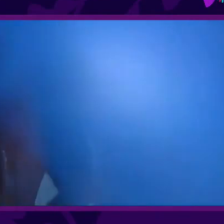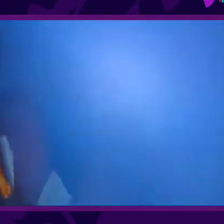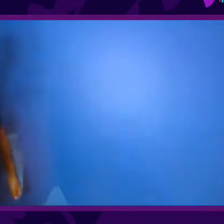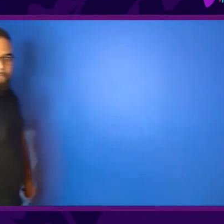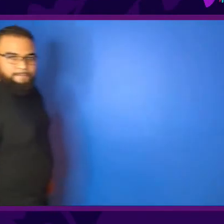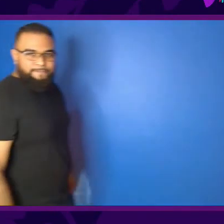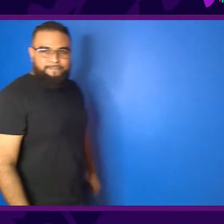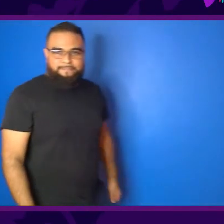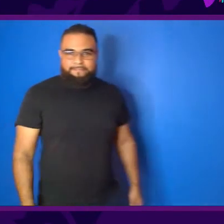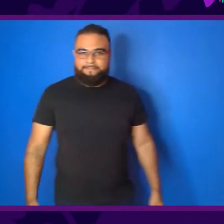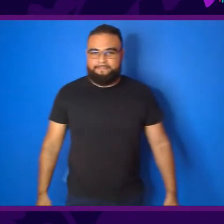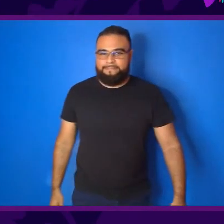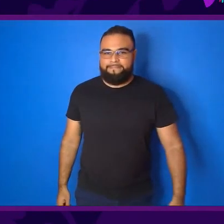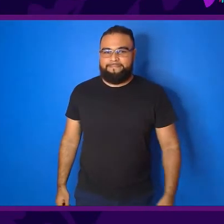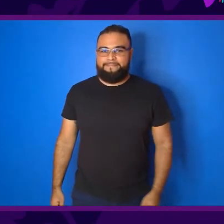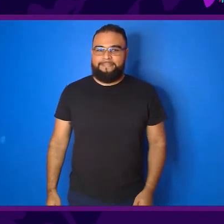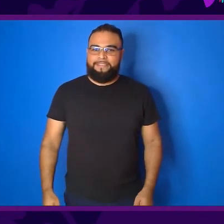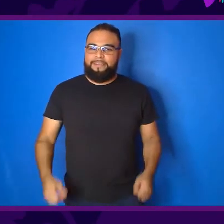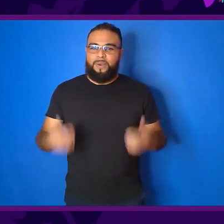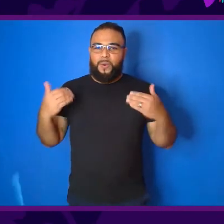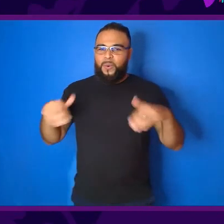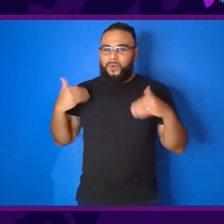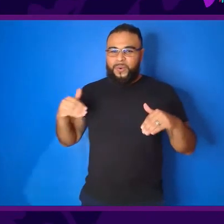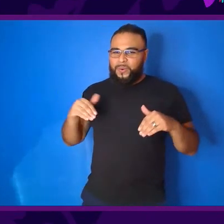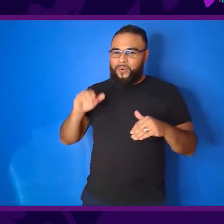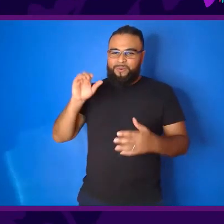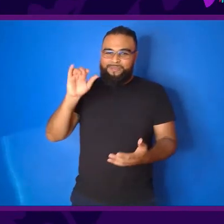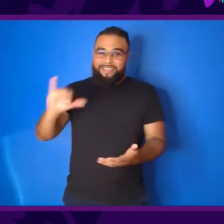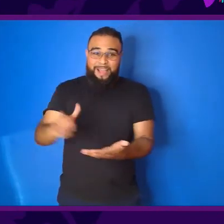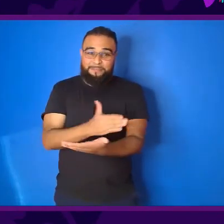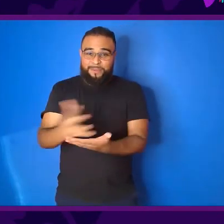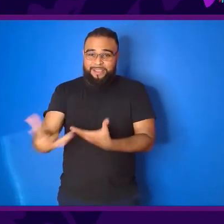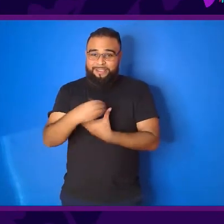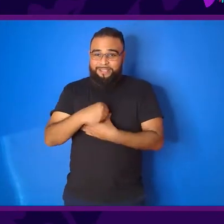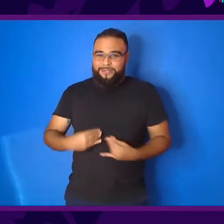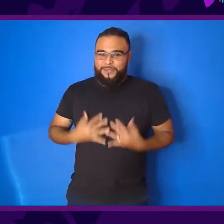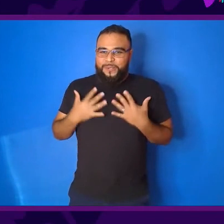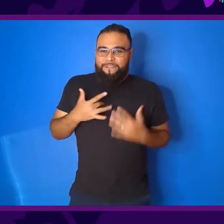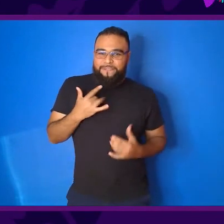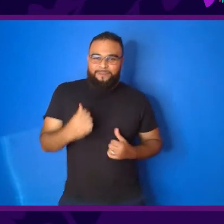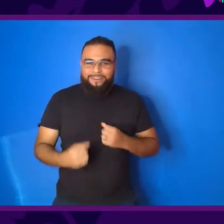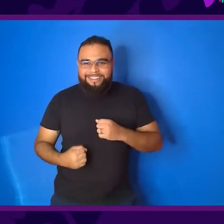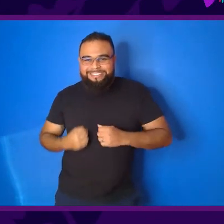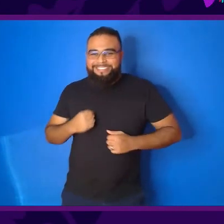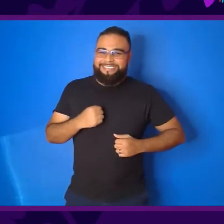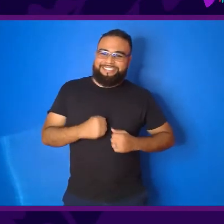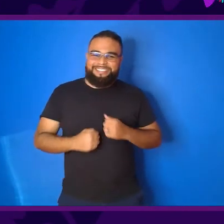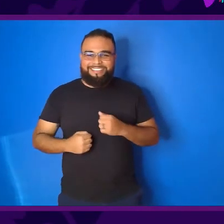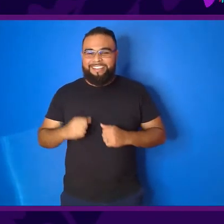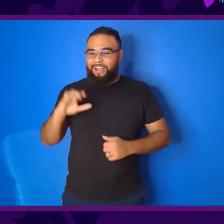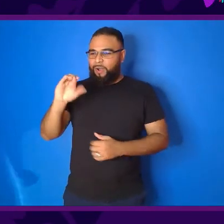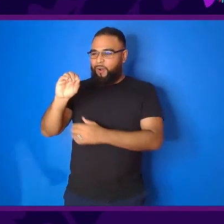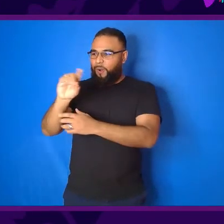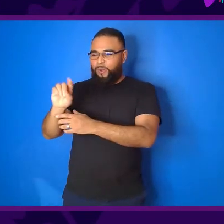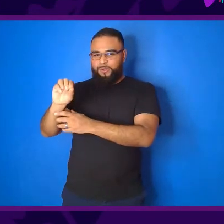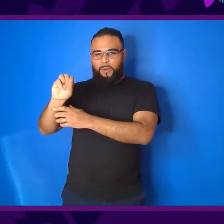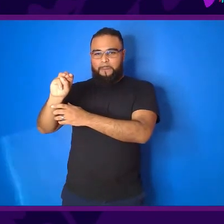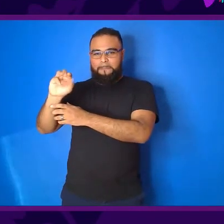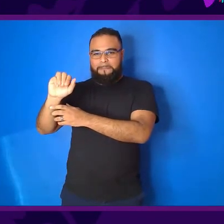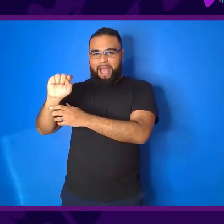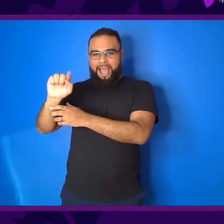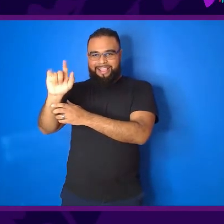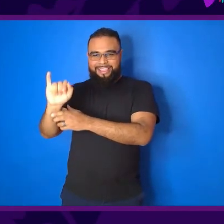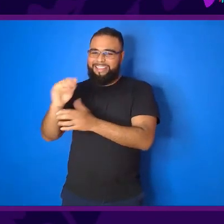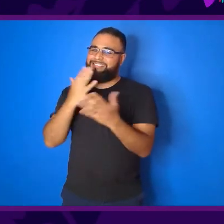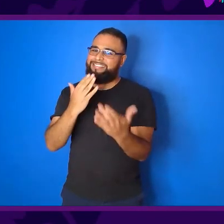I love that energy. It just makes me want to dance. Ozo Motley, thank you for that wonderful performance. Our next guest coming